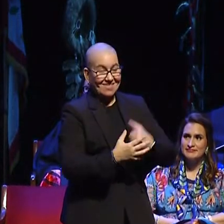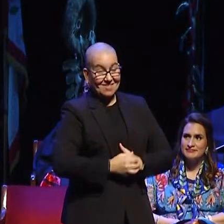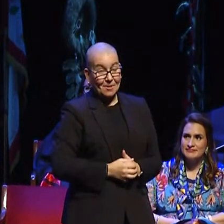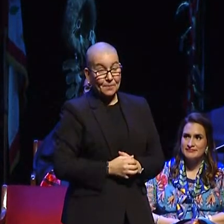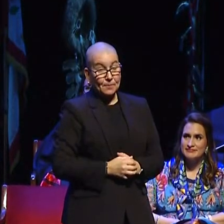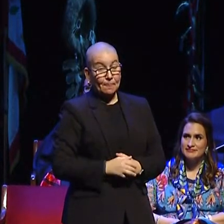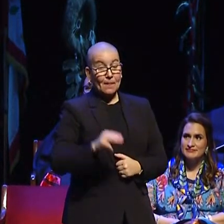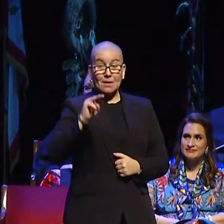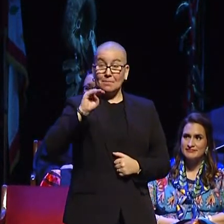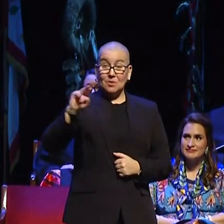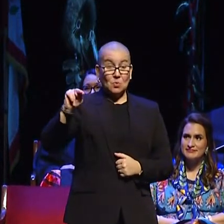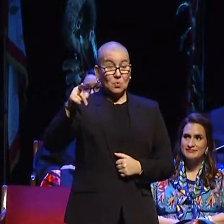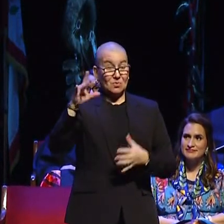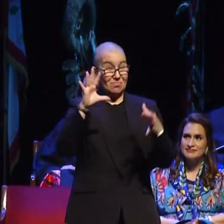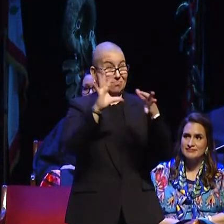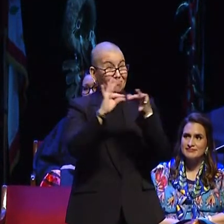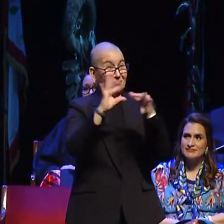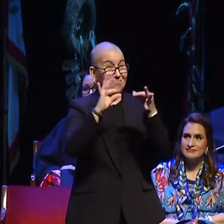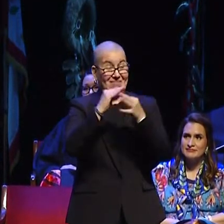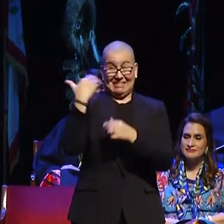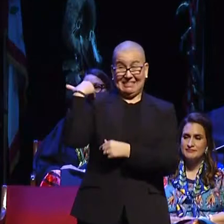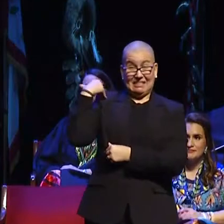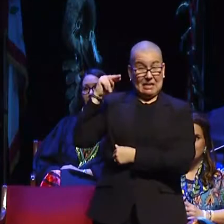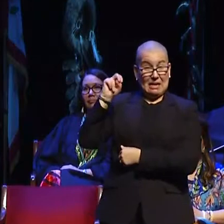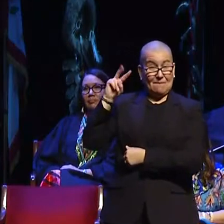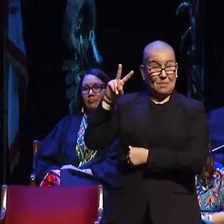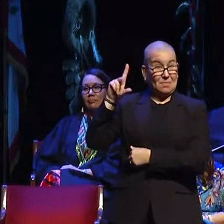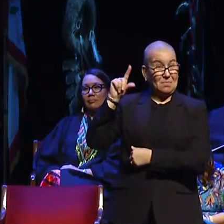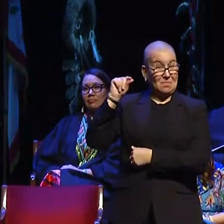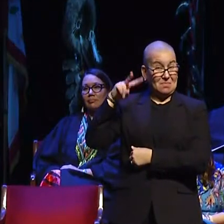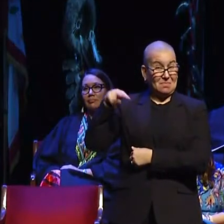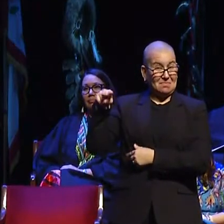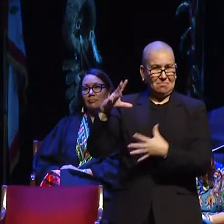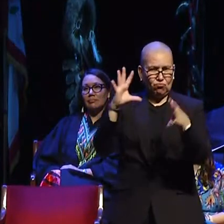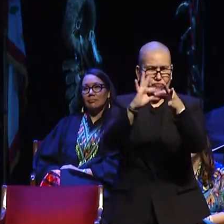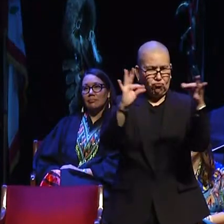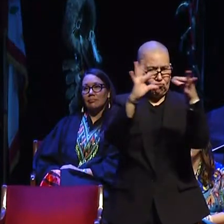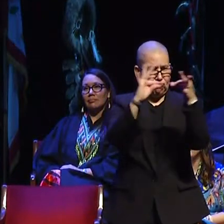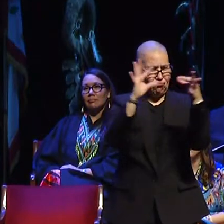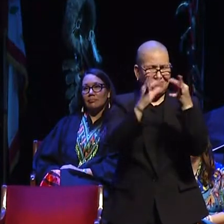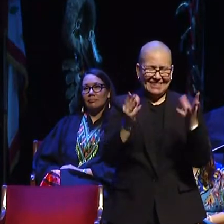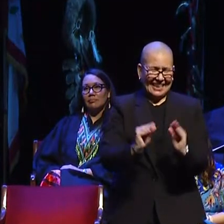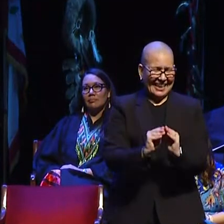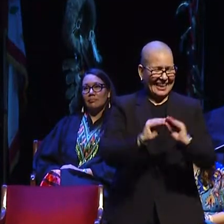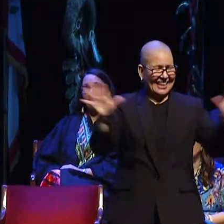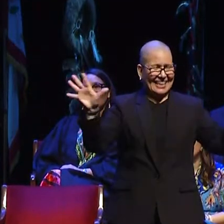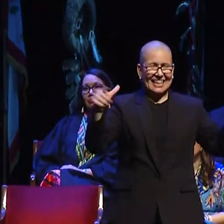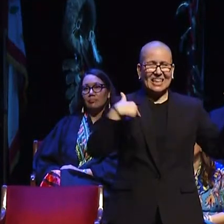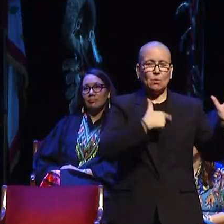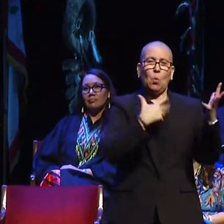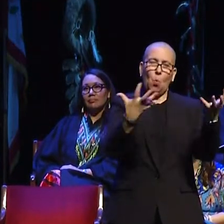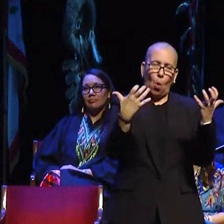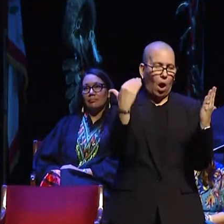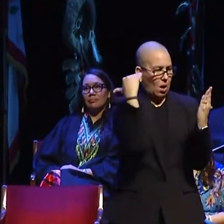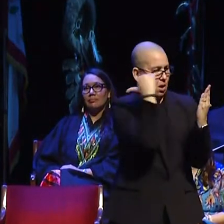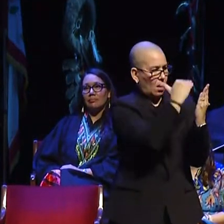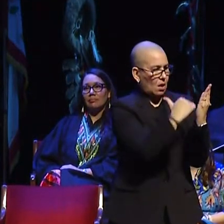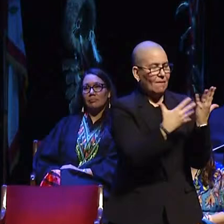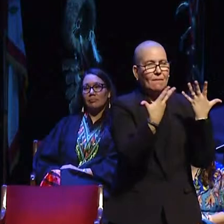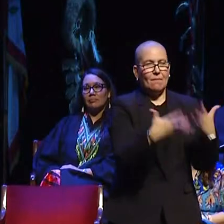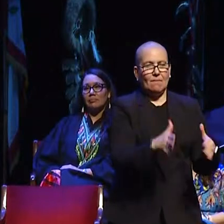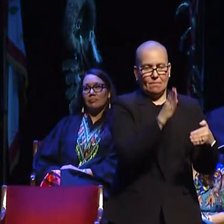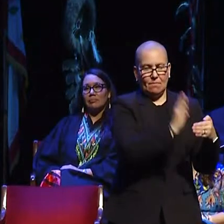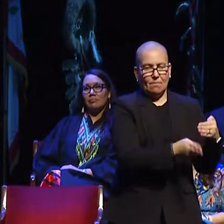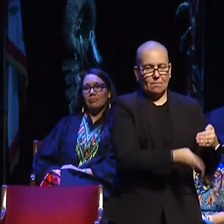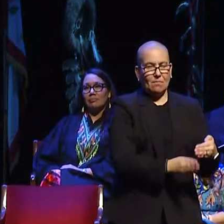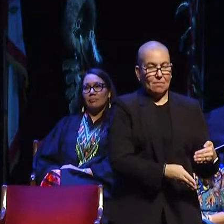this last election, and they expect all of us to do just that, get things done. The era of gridlock in